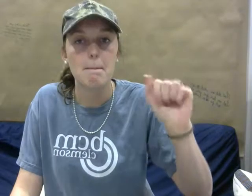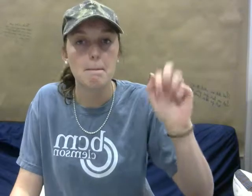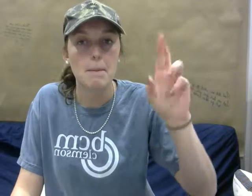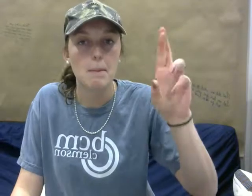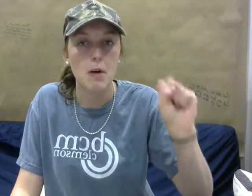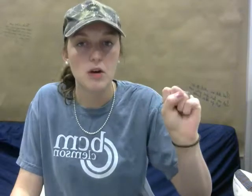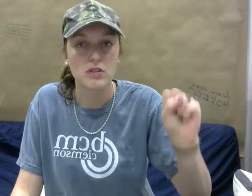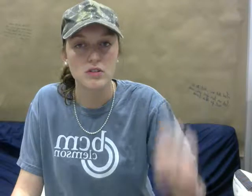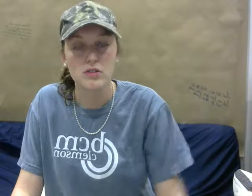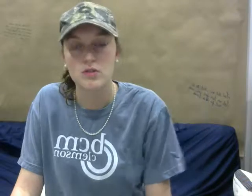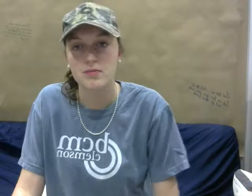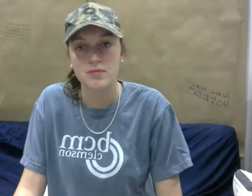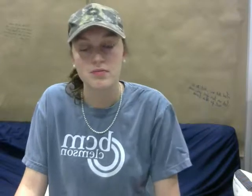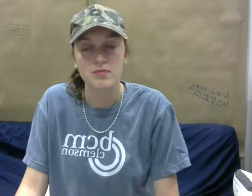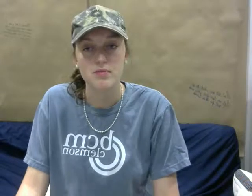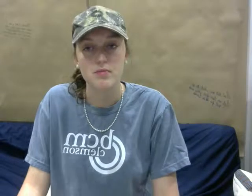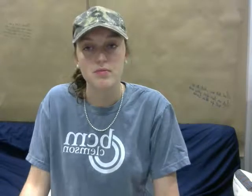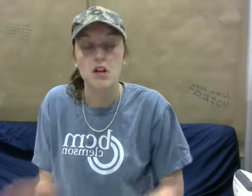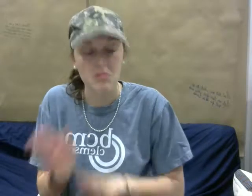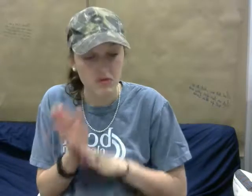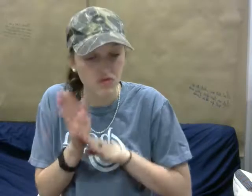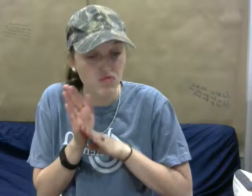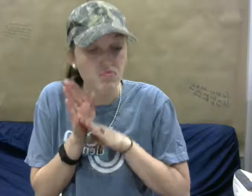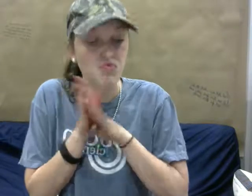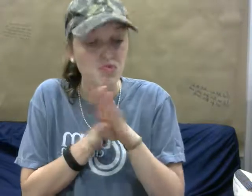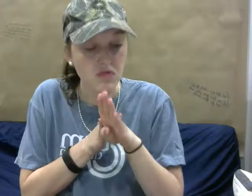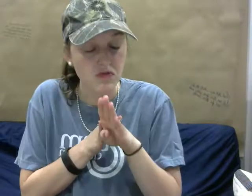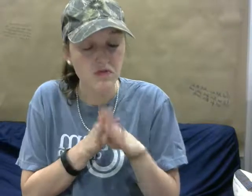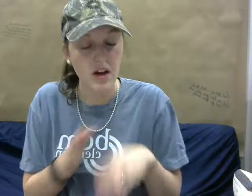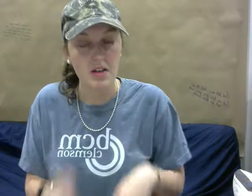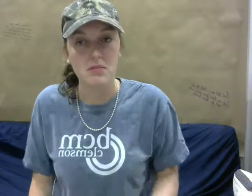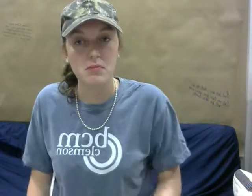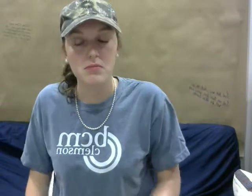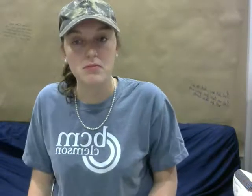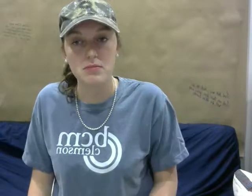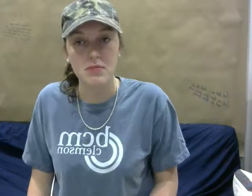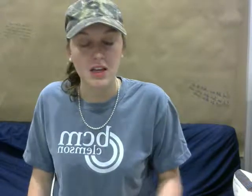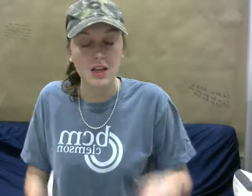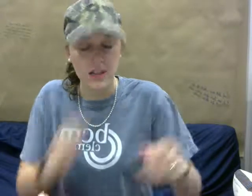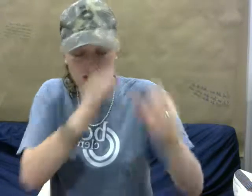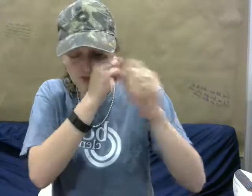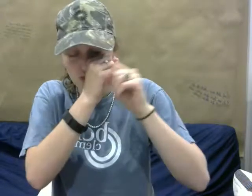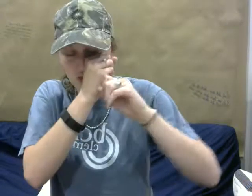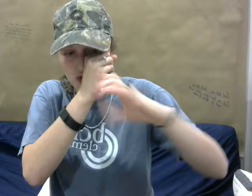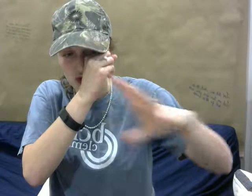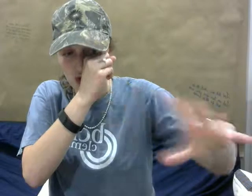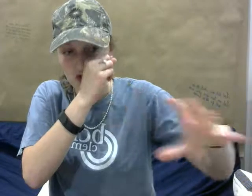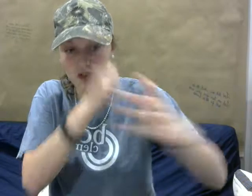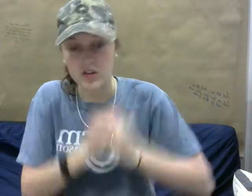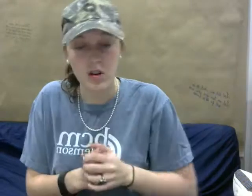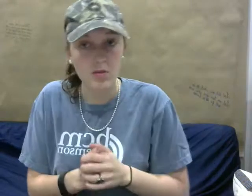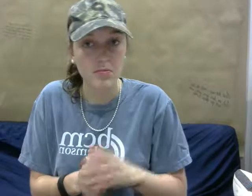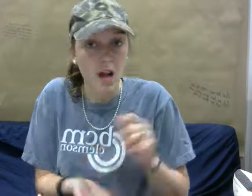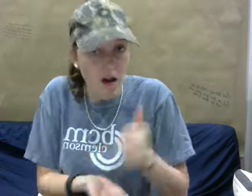Major developments in the technologies used in ground-based telescopes have made a significant contribution to knowledge of the solar